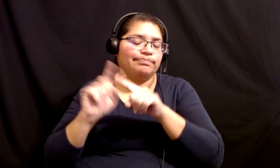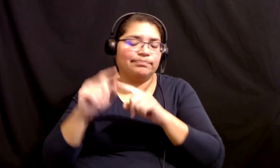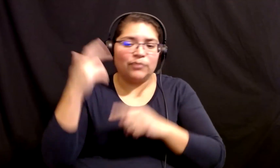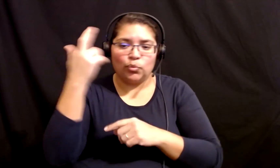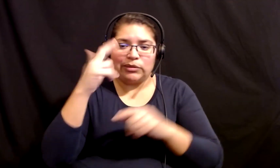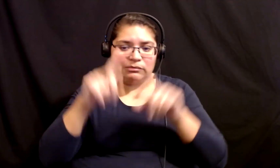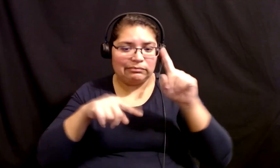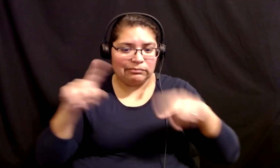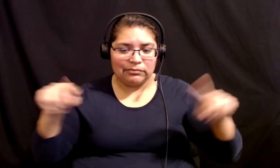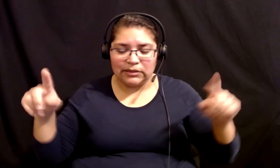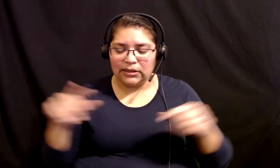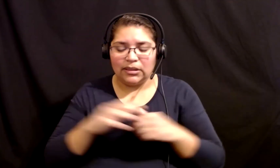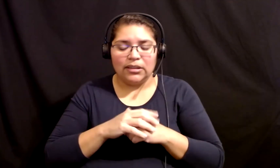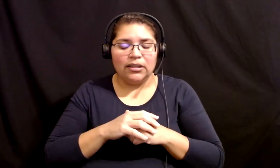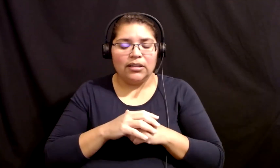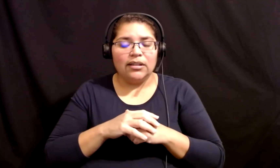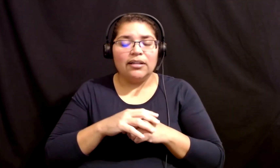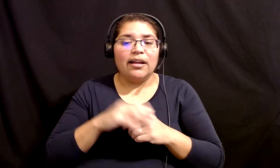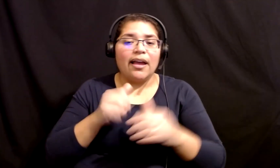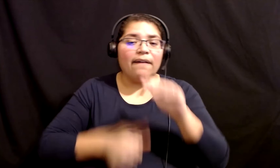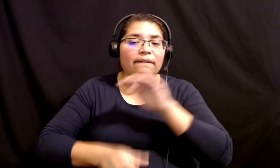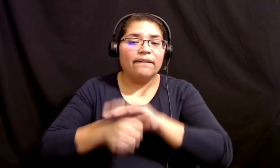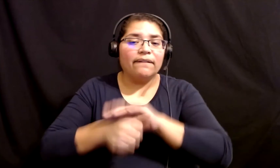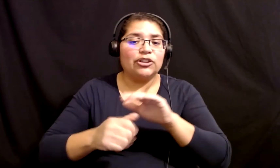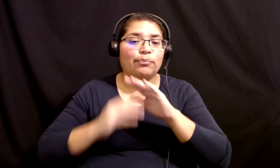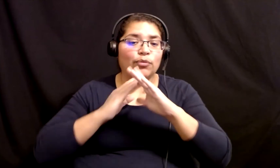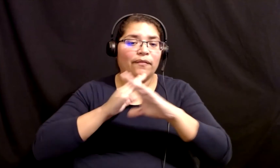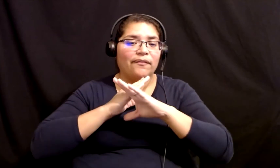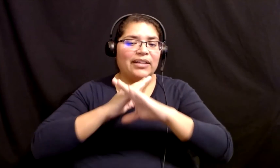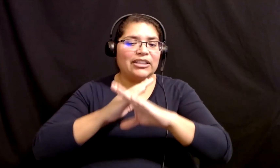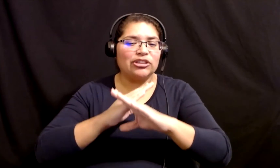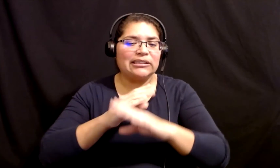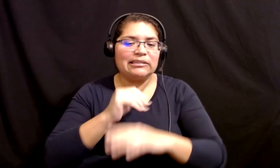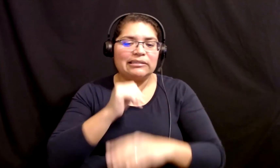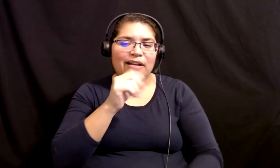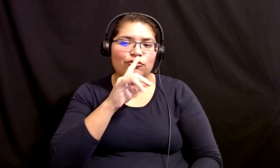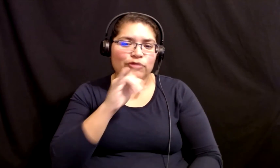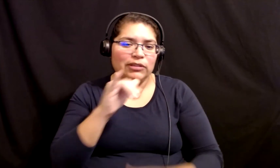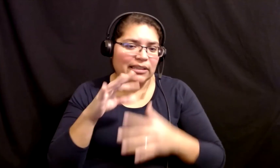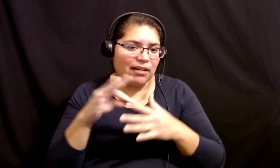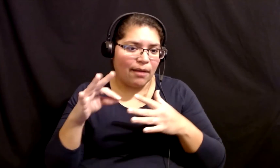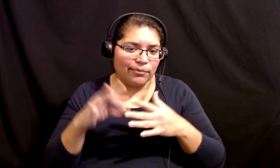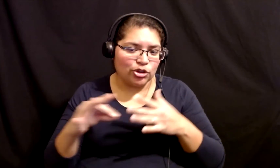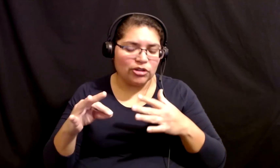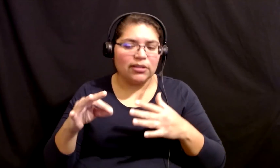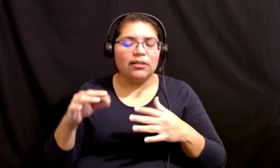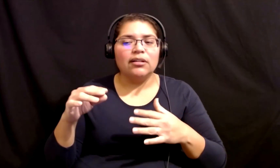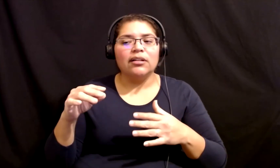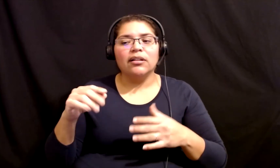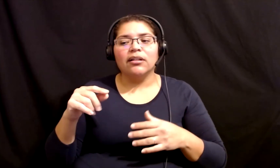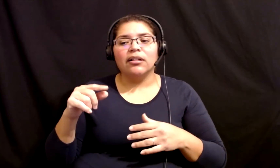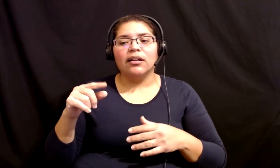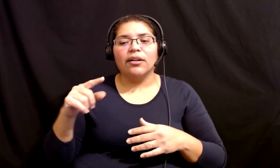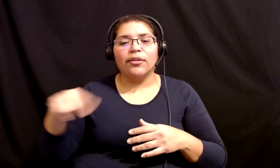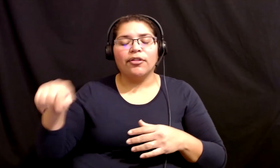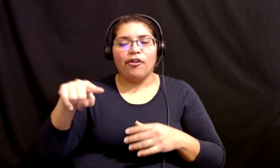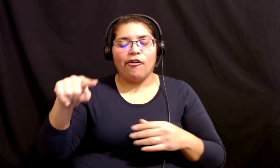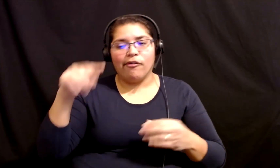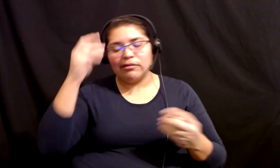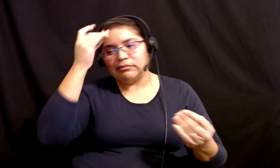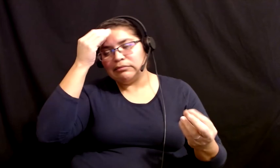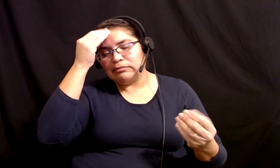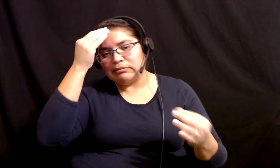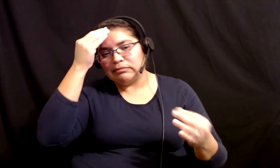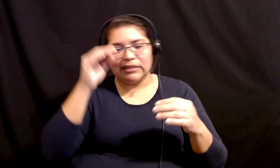are eviction prevention isn't really an option. So they're cycling through